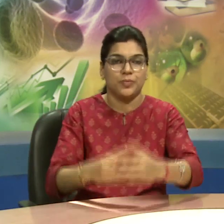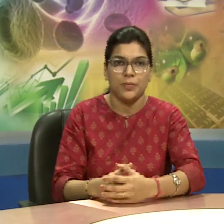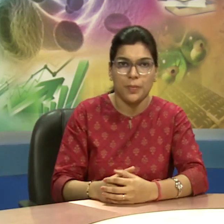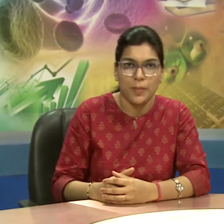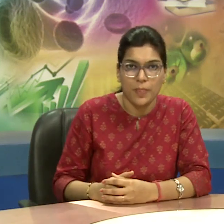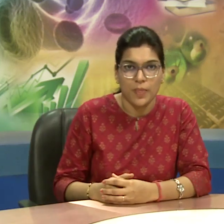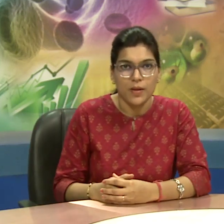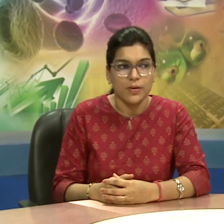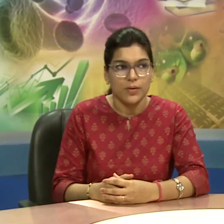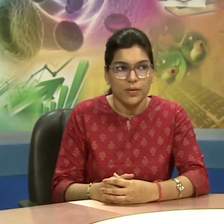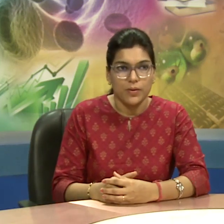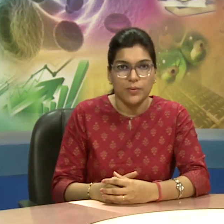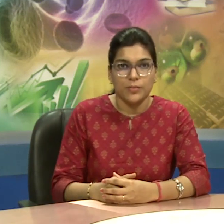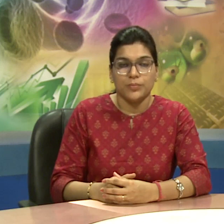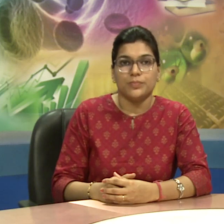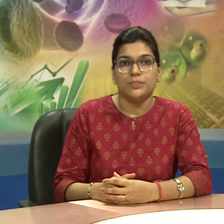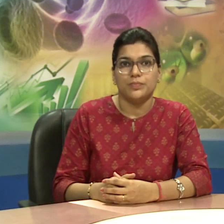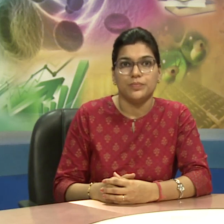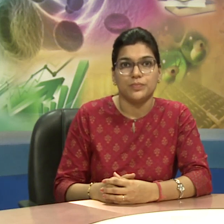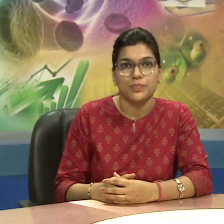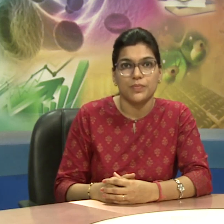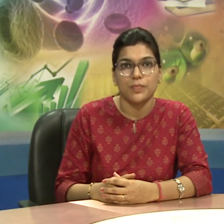We will explain it detail in further.